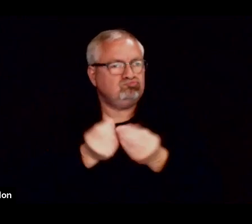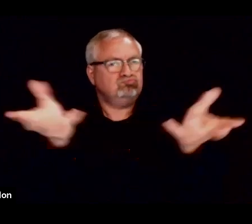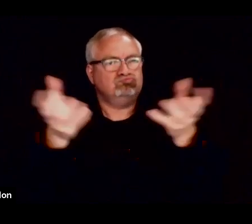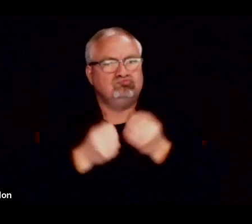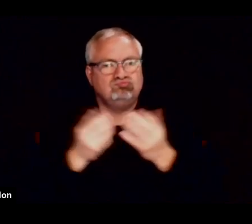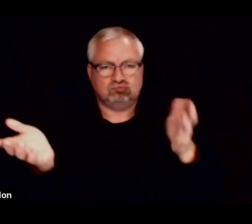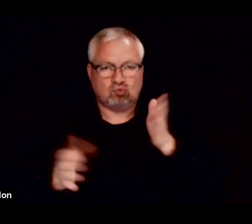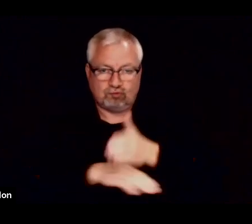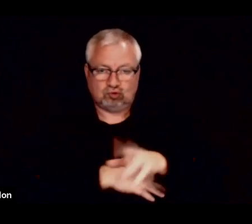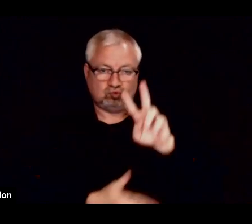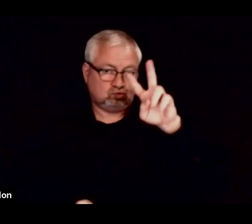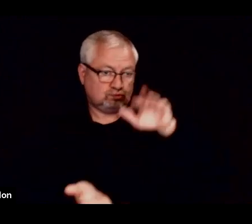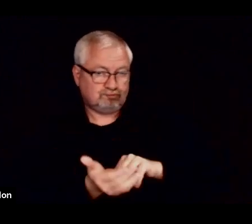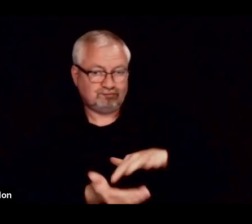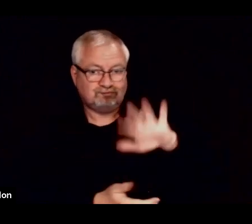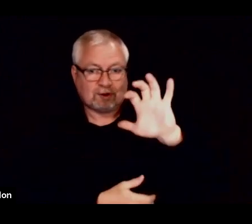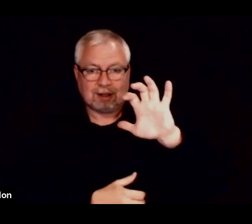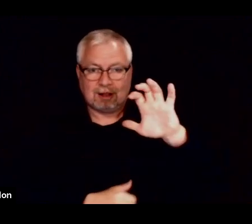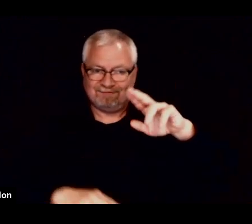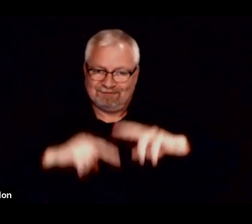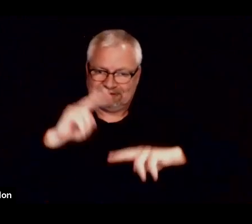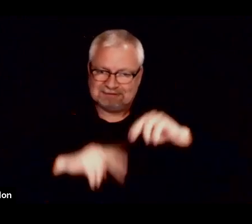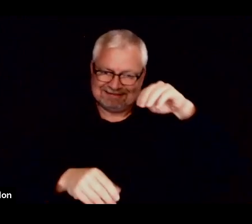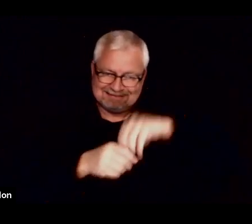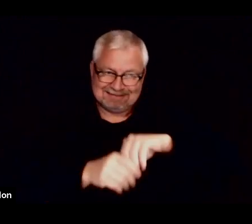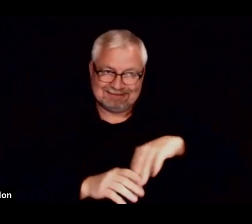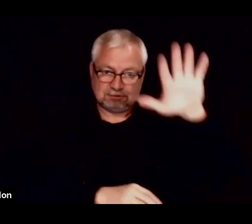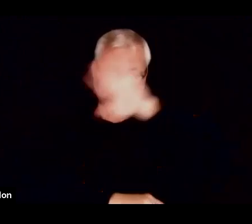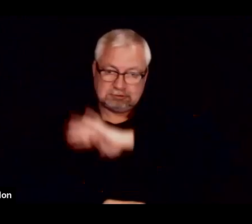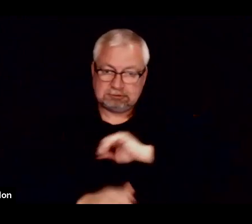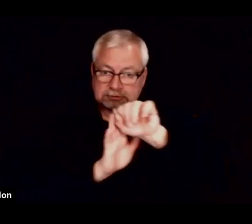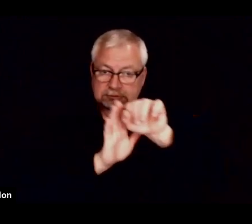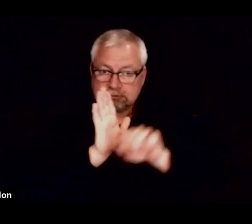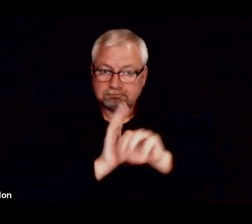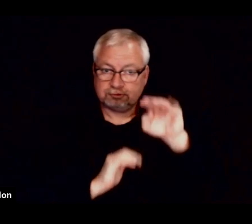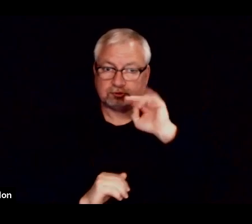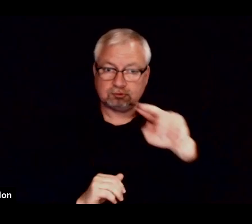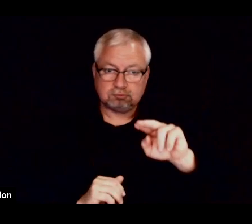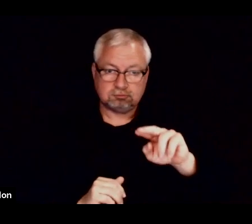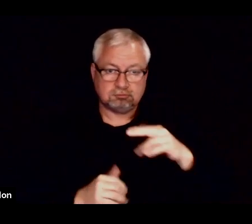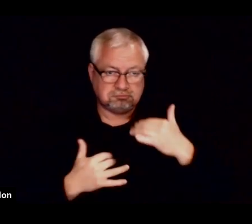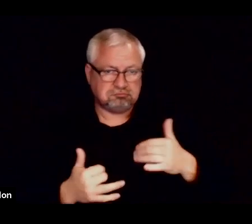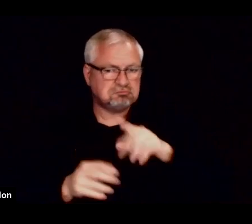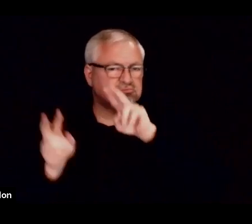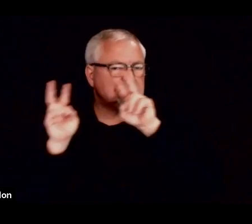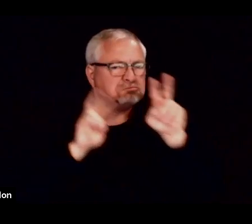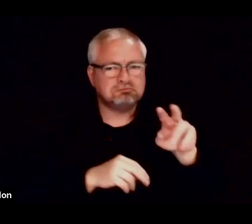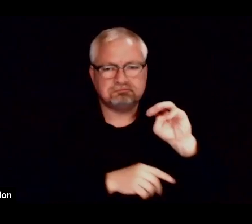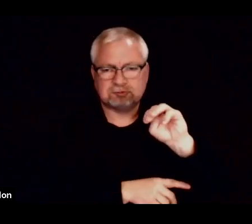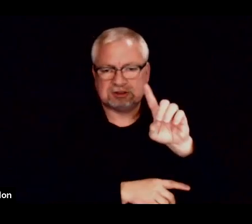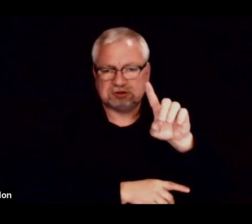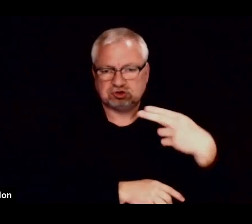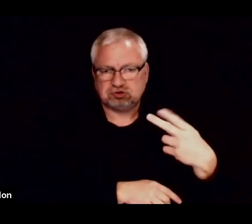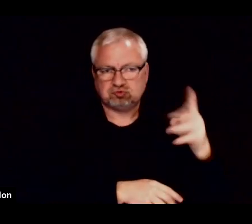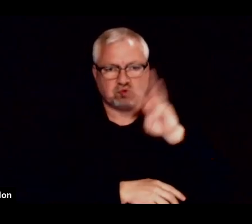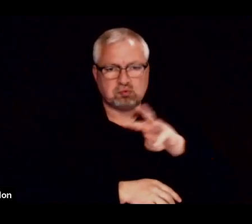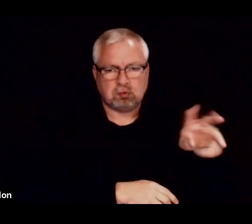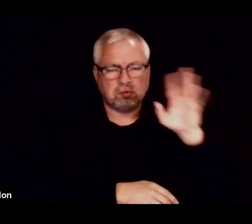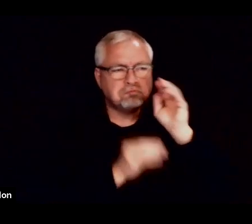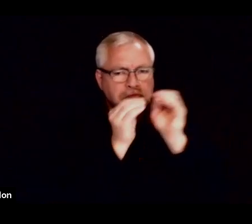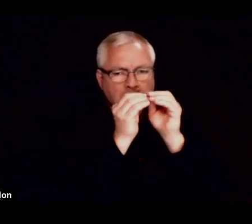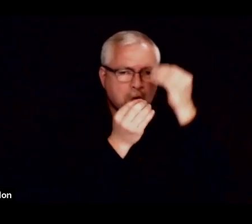in our state. It's available on the MDH website for anyone to take a look at. And we've certainly